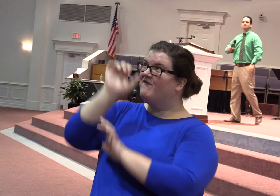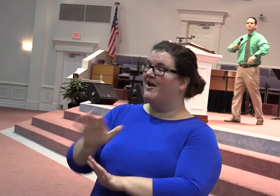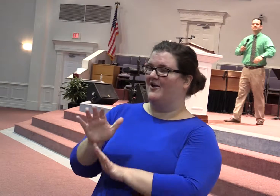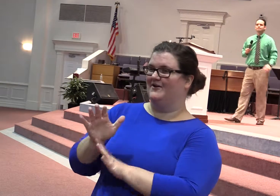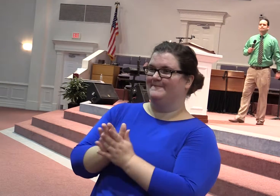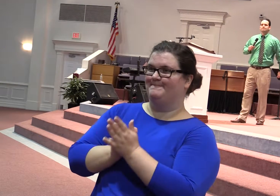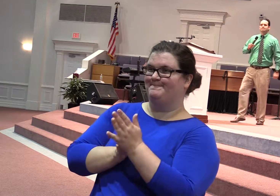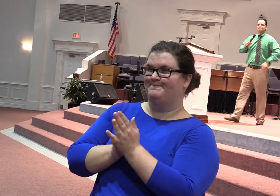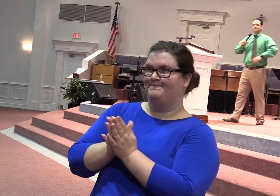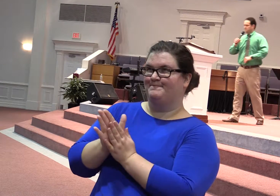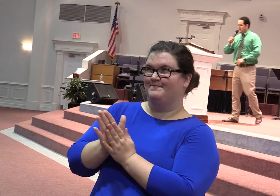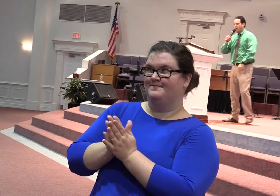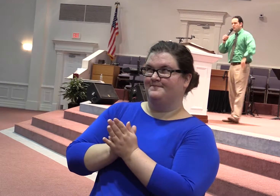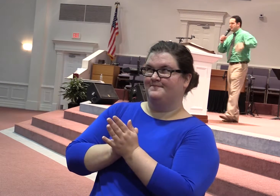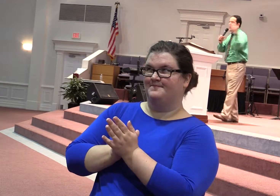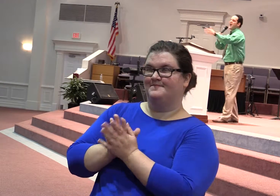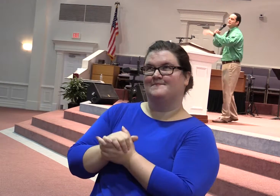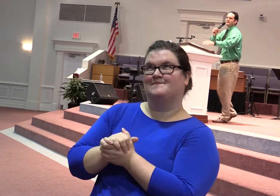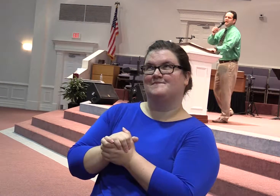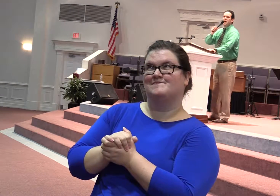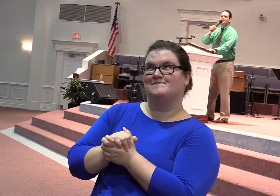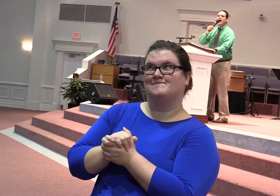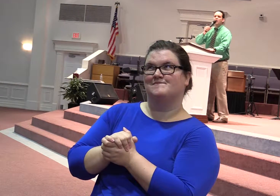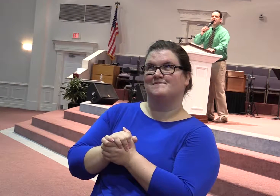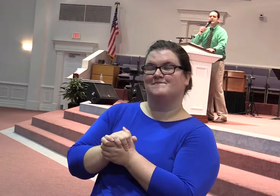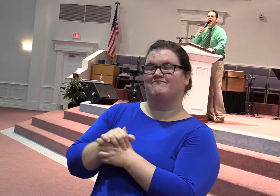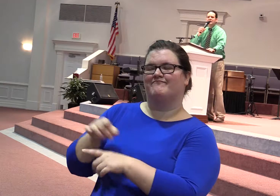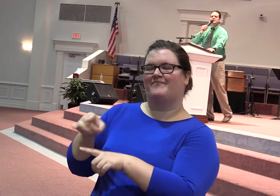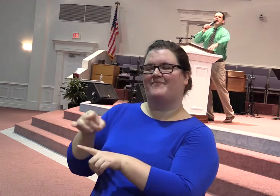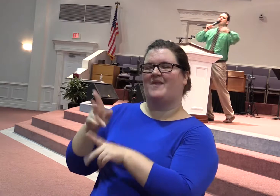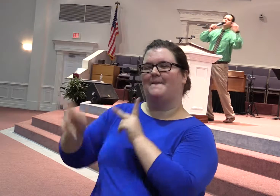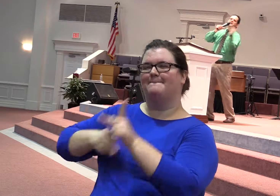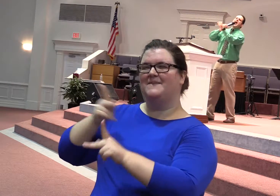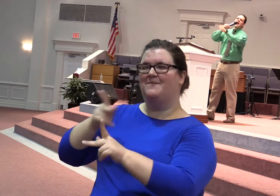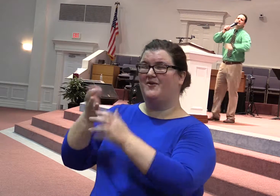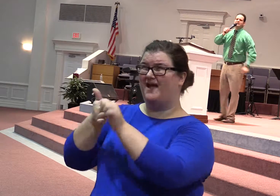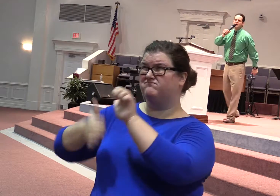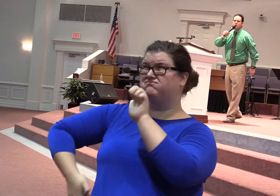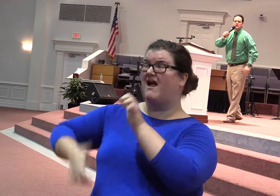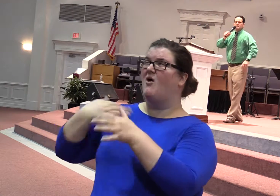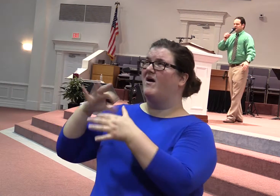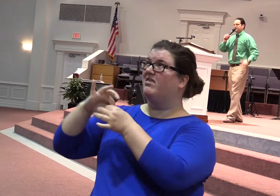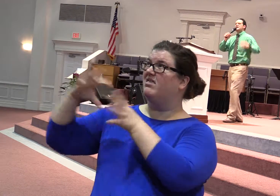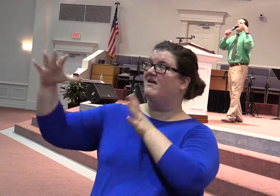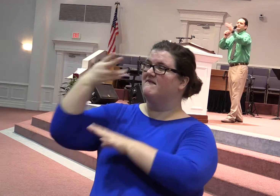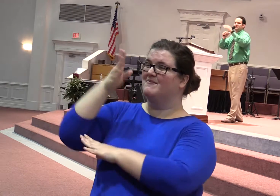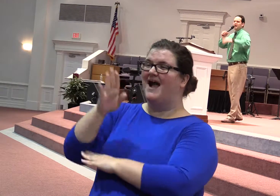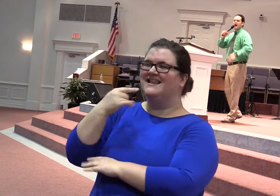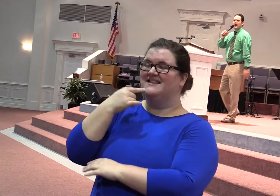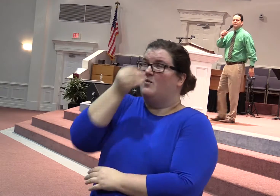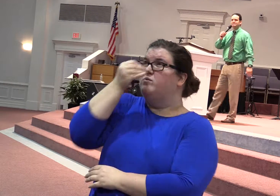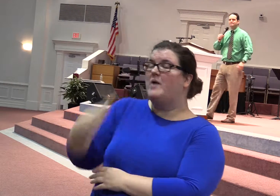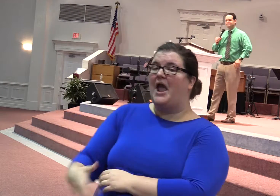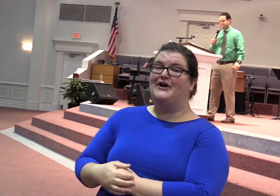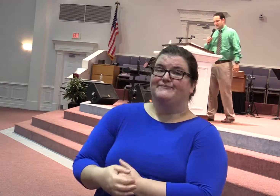Right. Right. They won't care that they're not following God. They won't care that they don't seek after God.